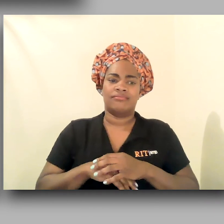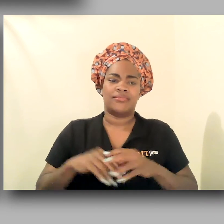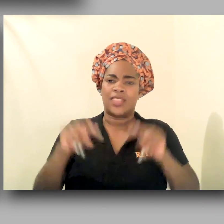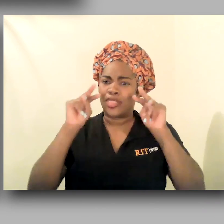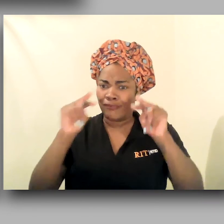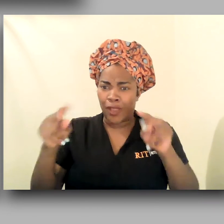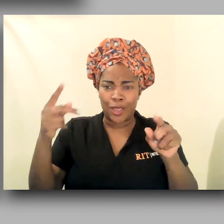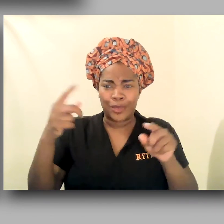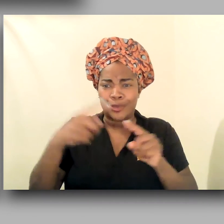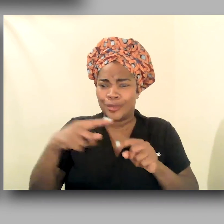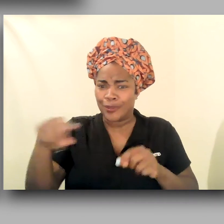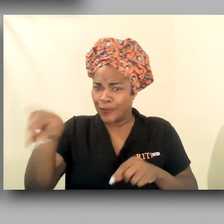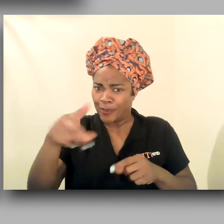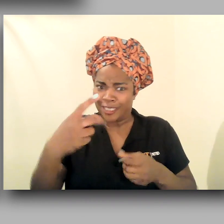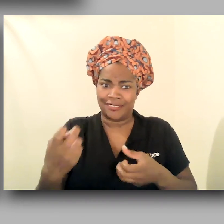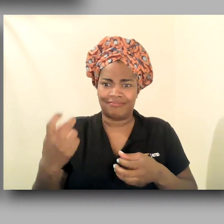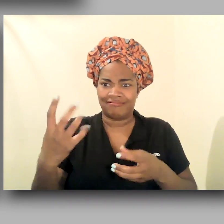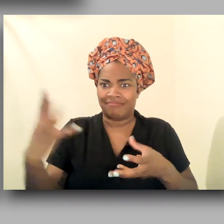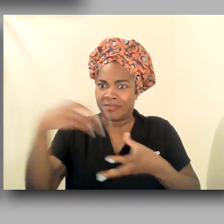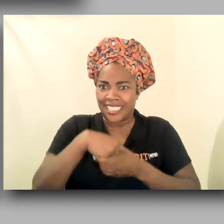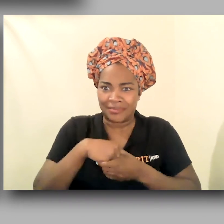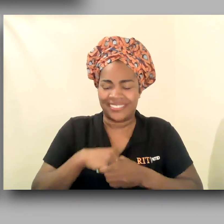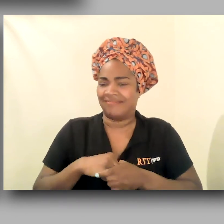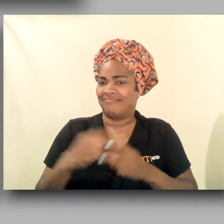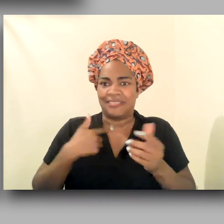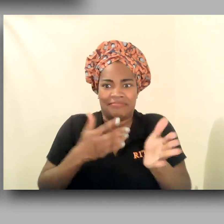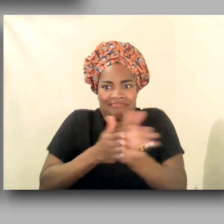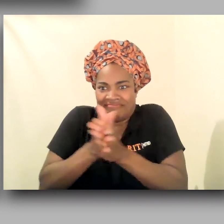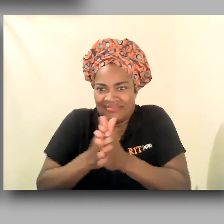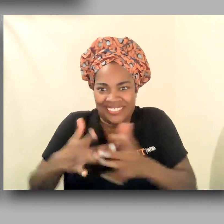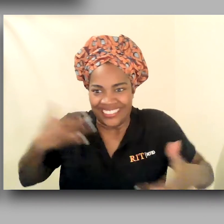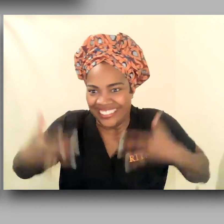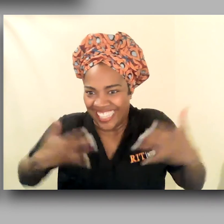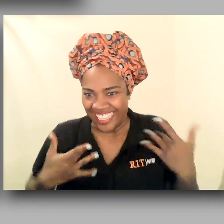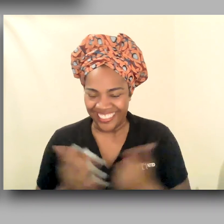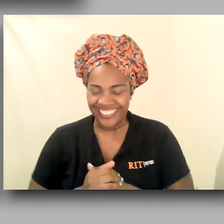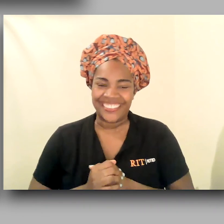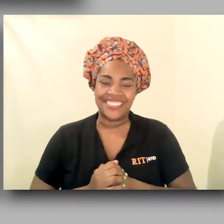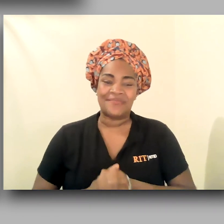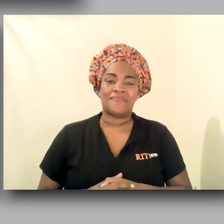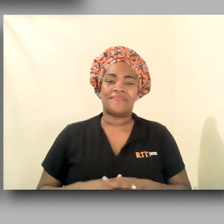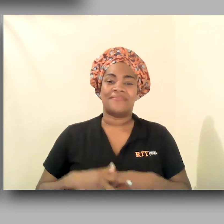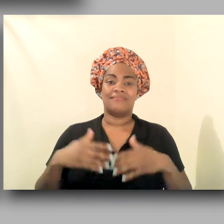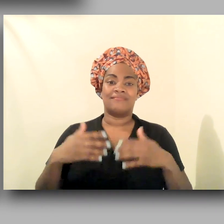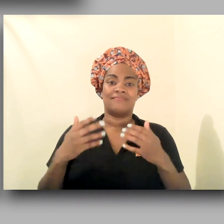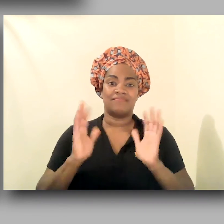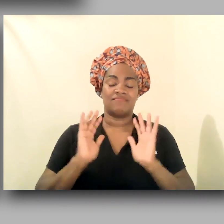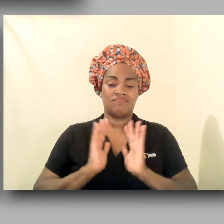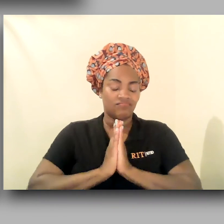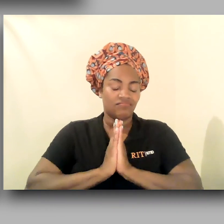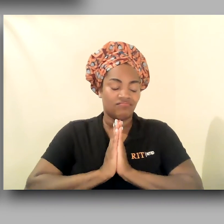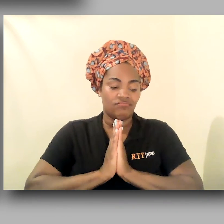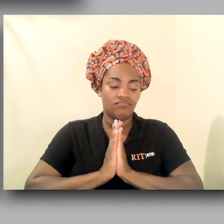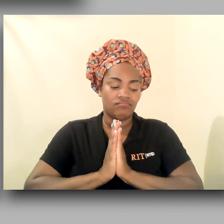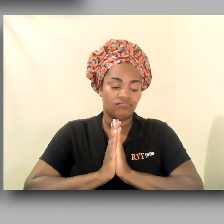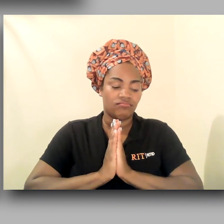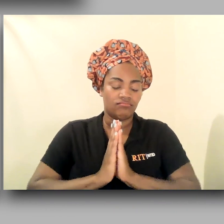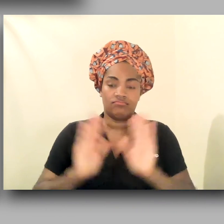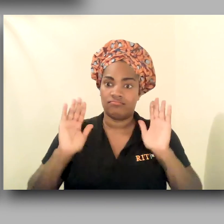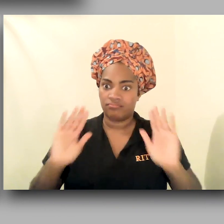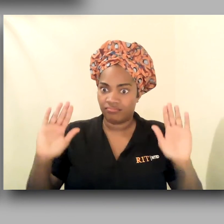ntid@ntid.rit.edu. And I'm really excited to see the involvement that we're going to get in all of these activities we have planned.